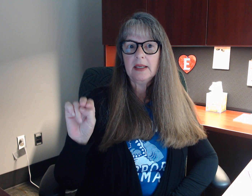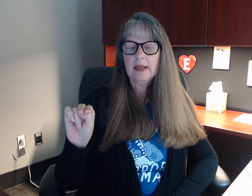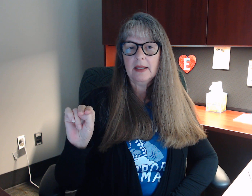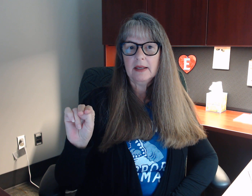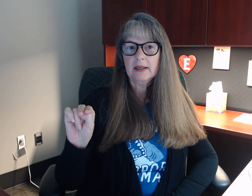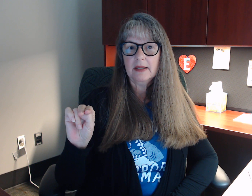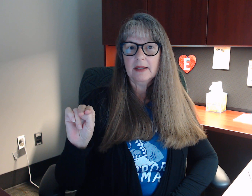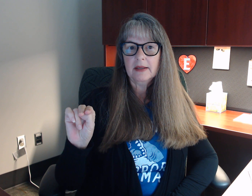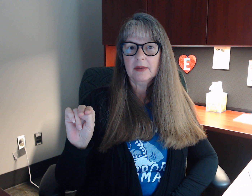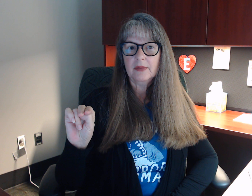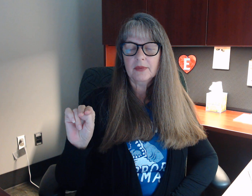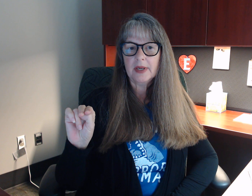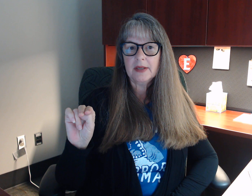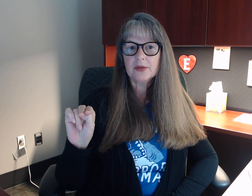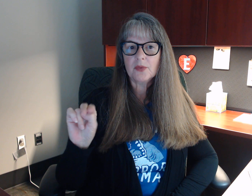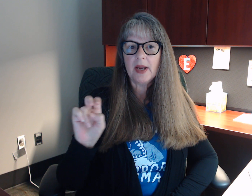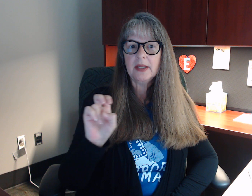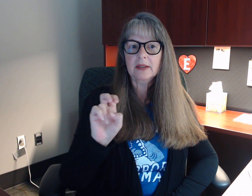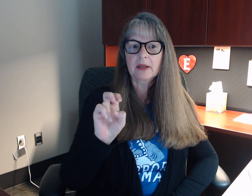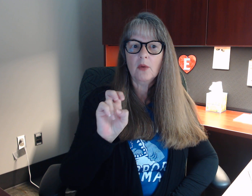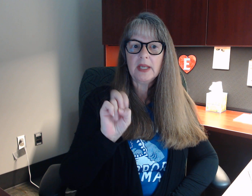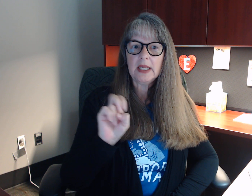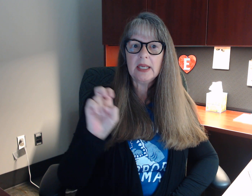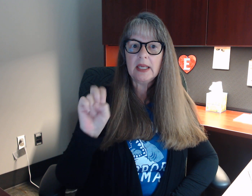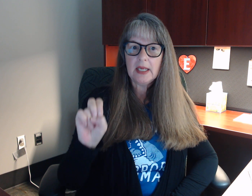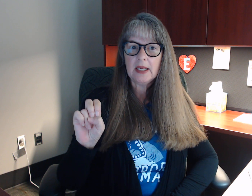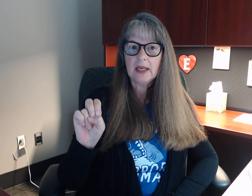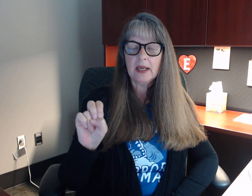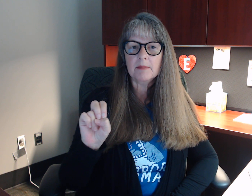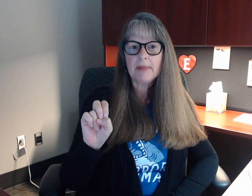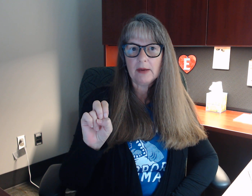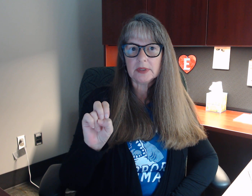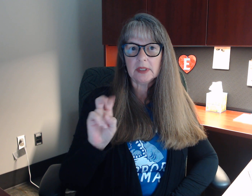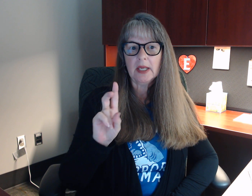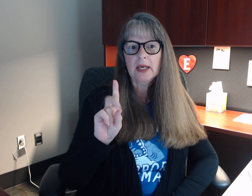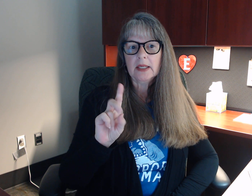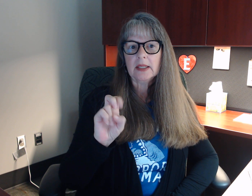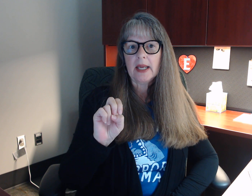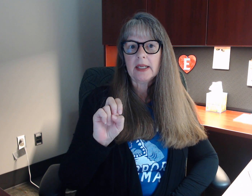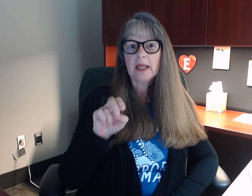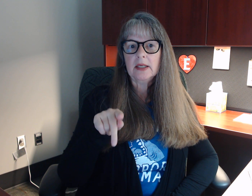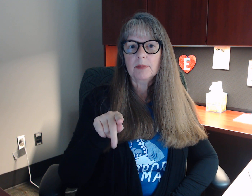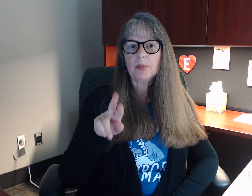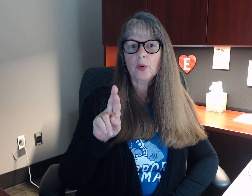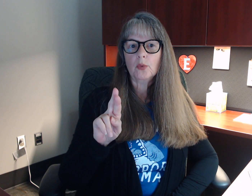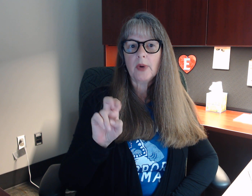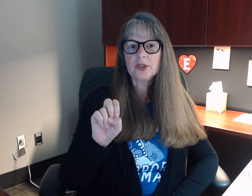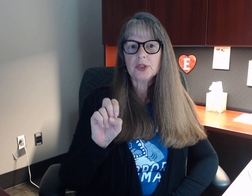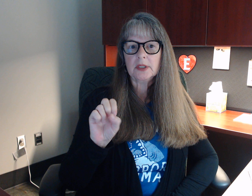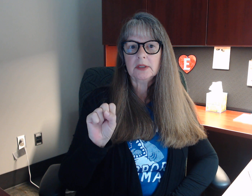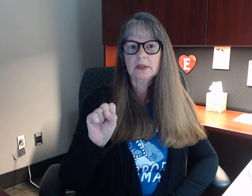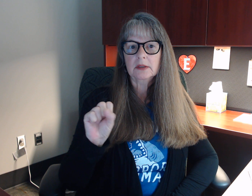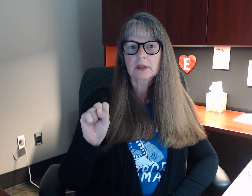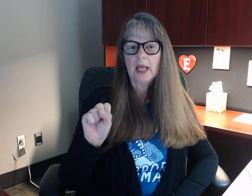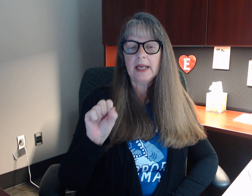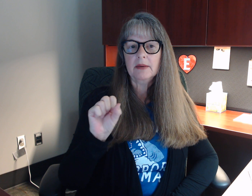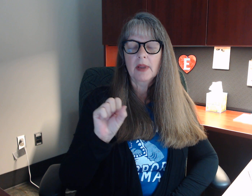Eileen, right? So I didn't go E, I didn't bounce it like depression.